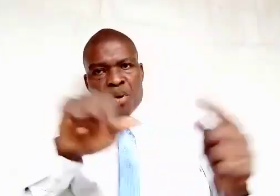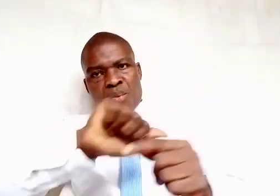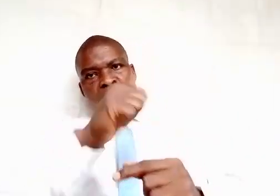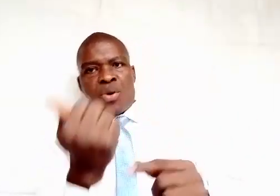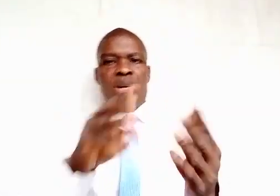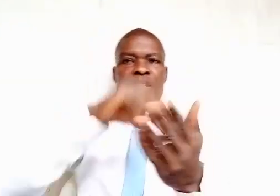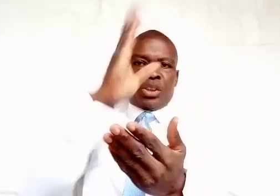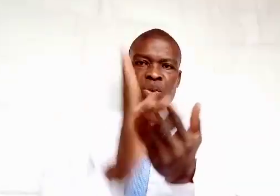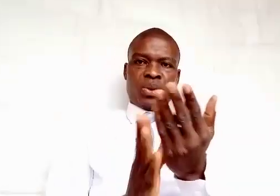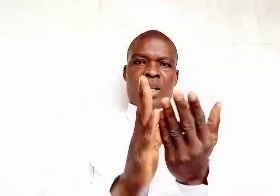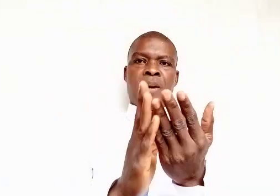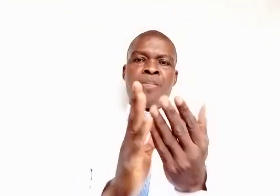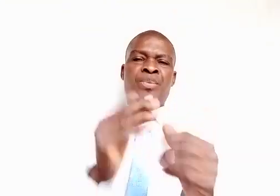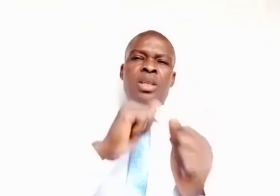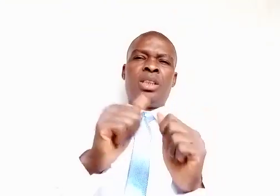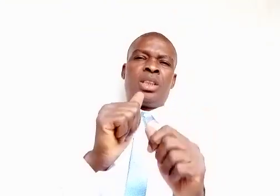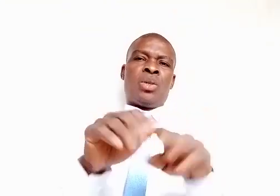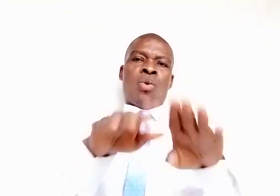She walked home by herself.